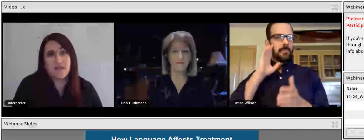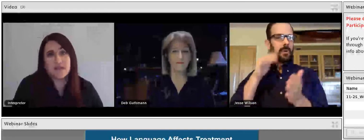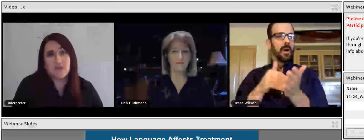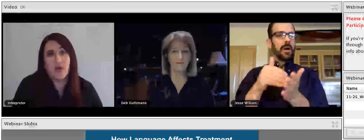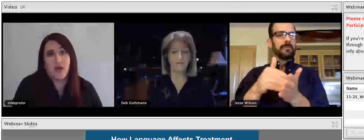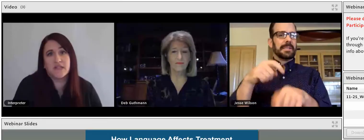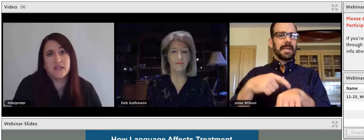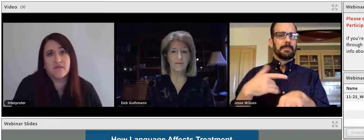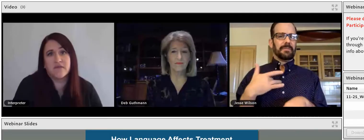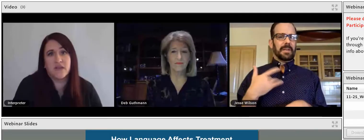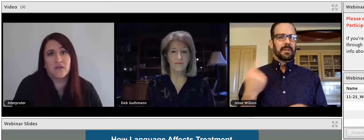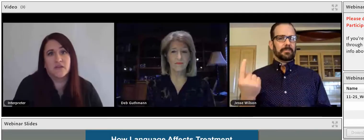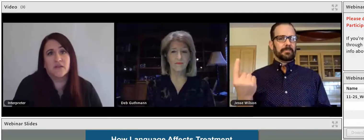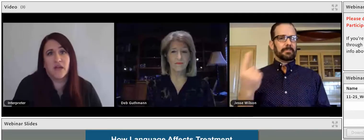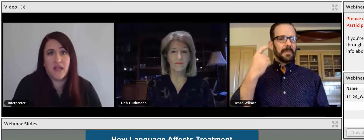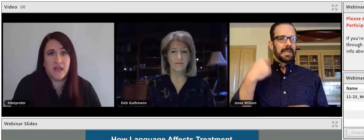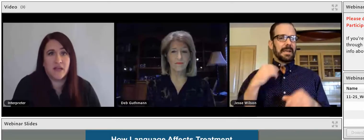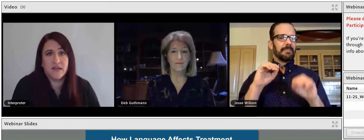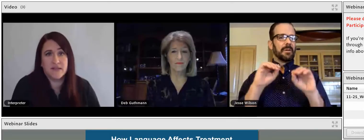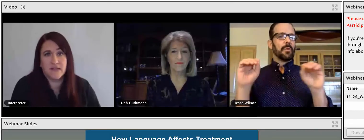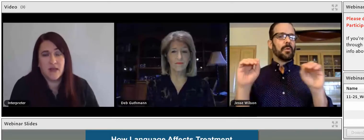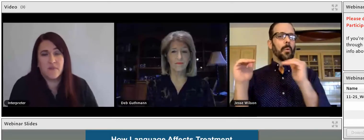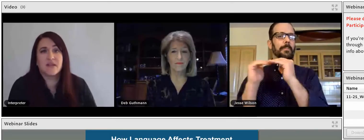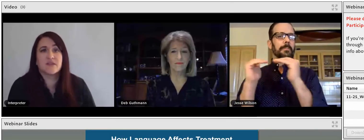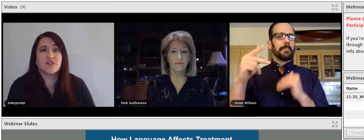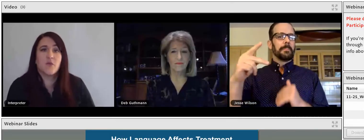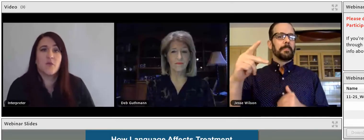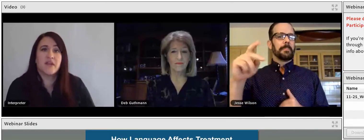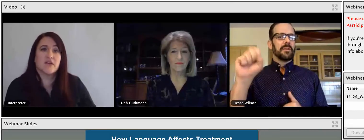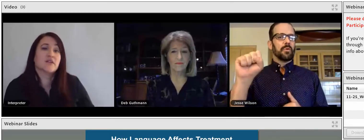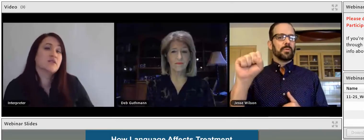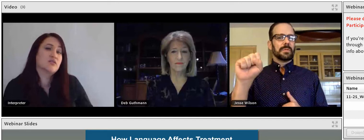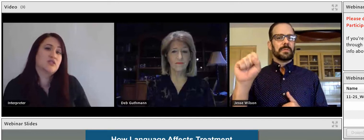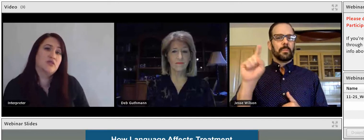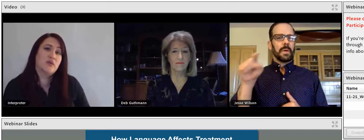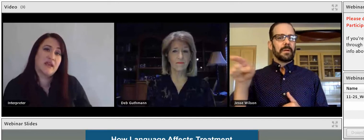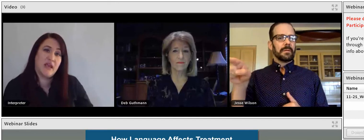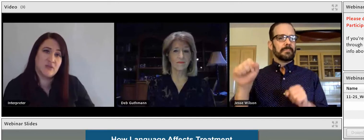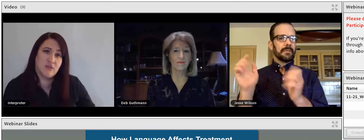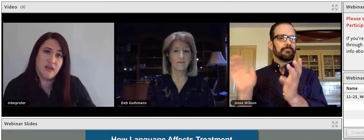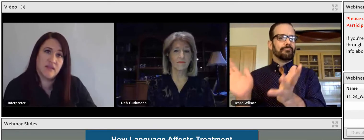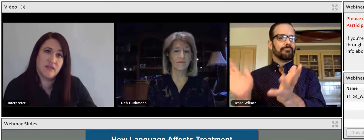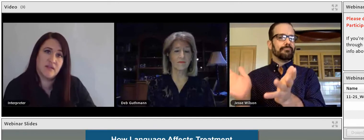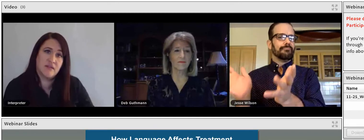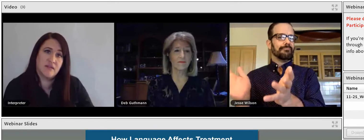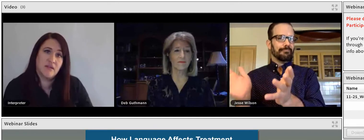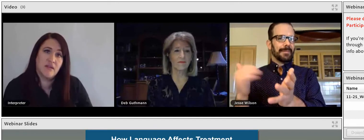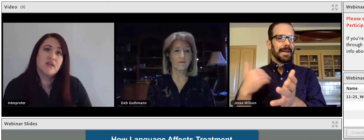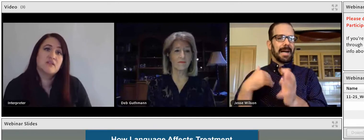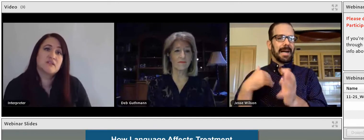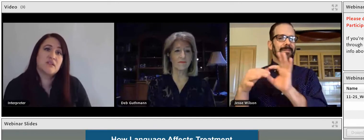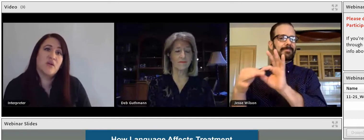lot of times deaf clients will often feel, again, isolated because there's no peer to engage